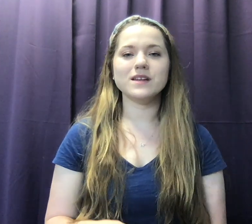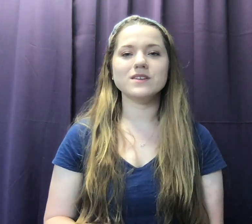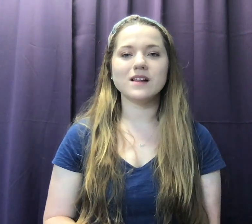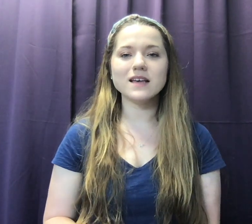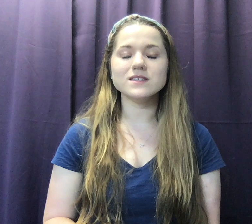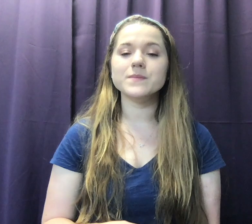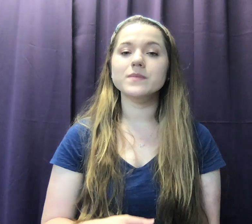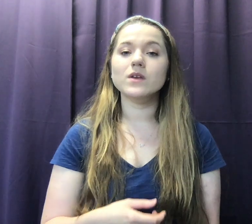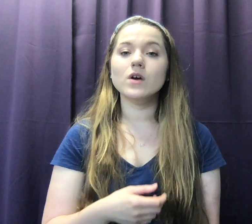in class.